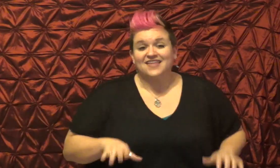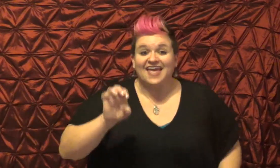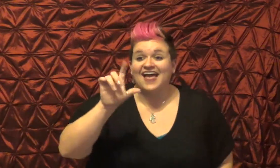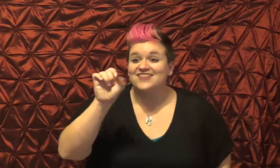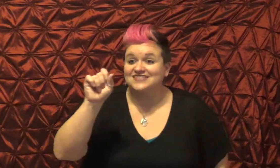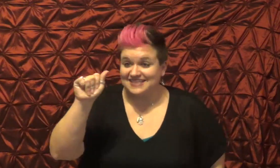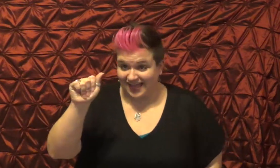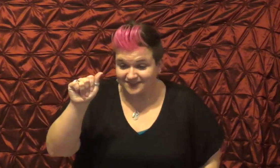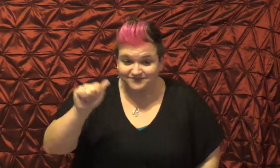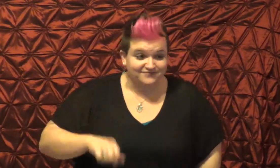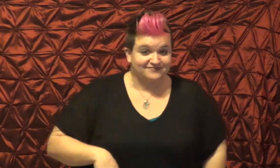Elsa?